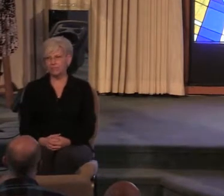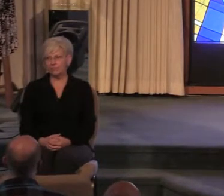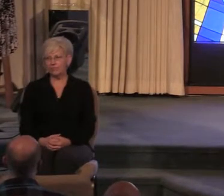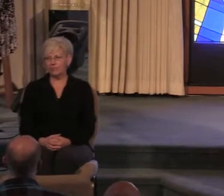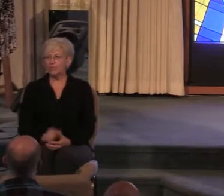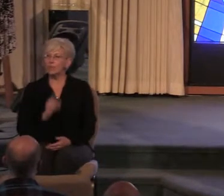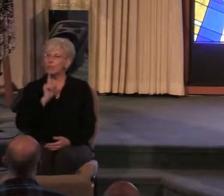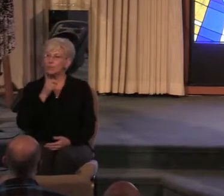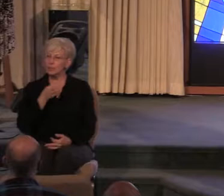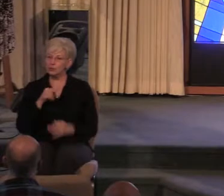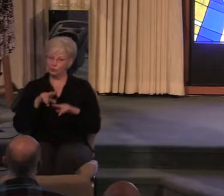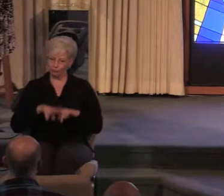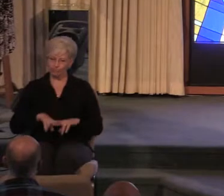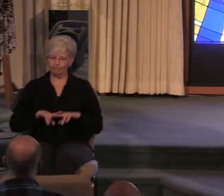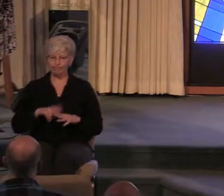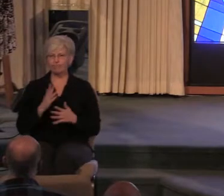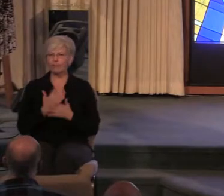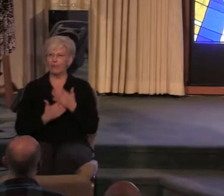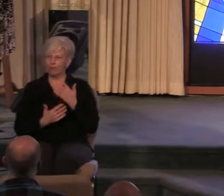Make sure you're sitting comfortably.